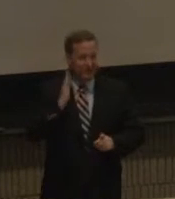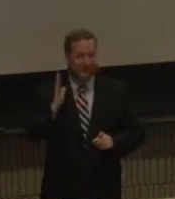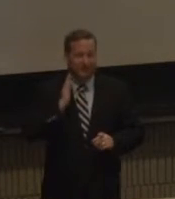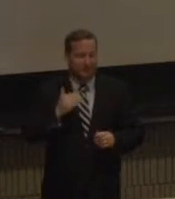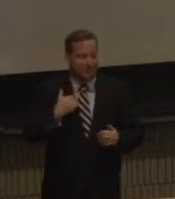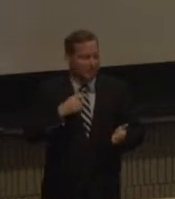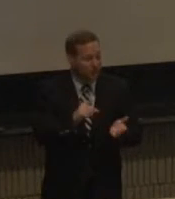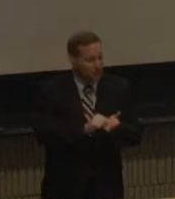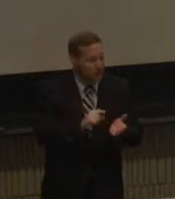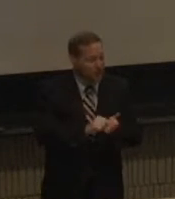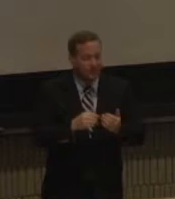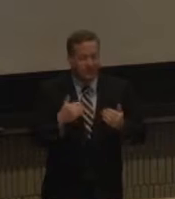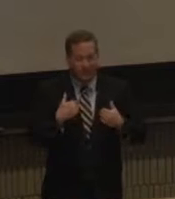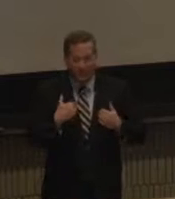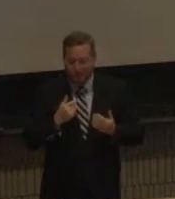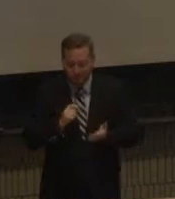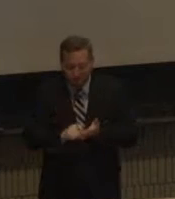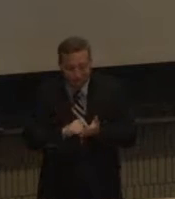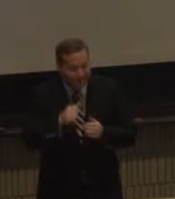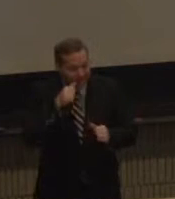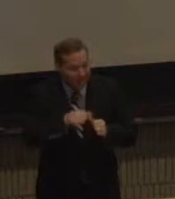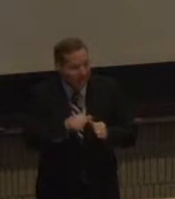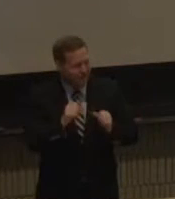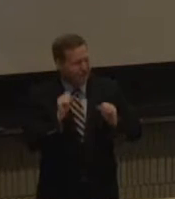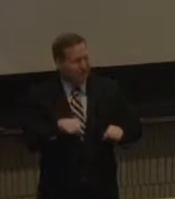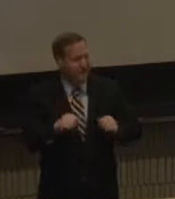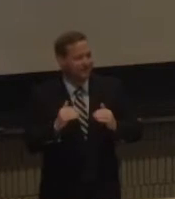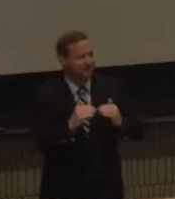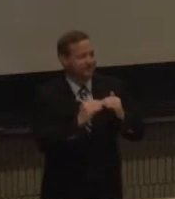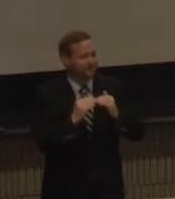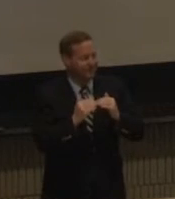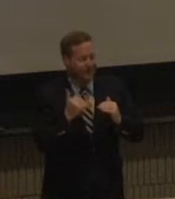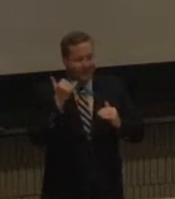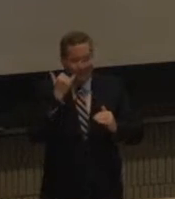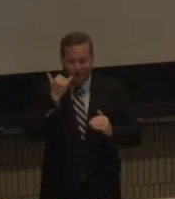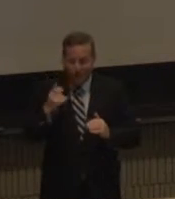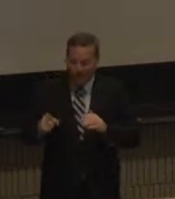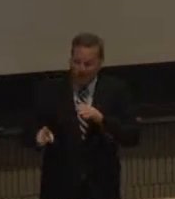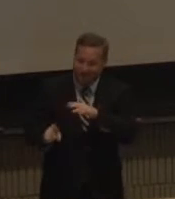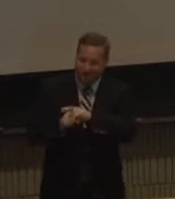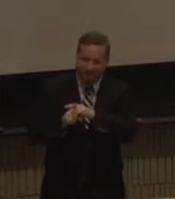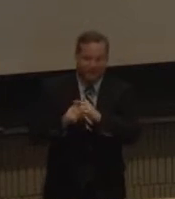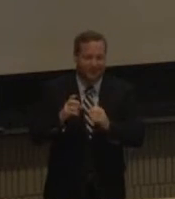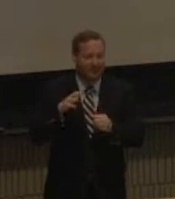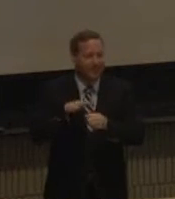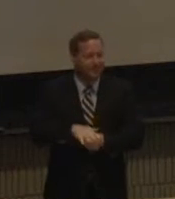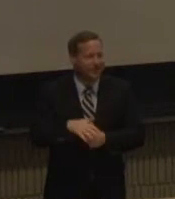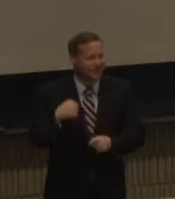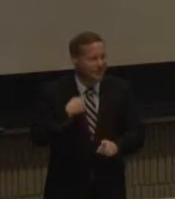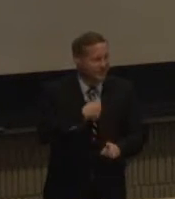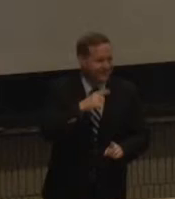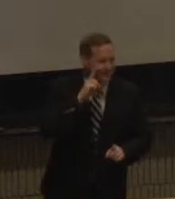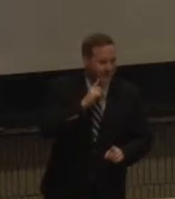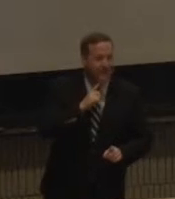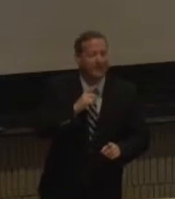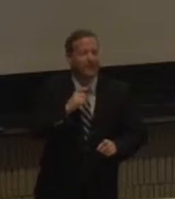other technology that oppresses deaf people. You know, we used to use a lot more printed communication than we do,